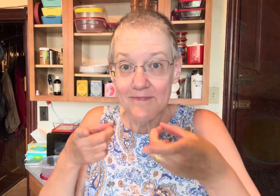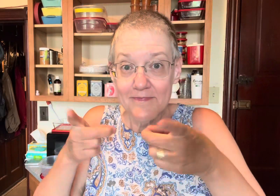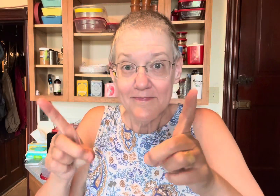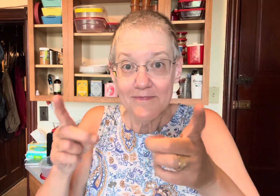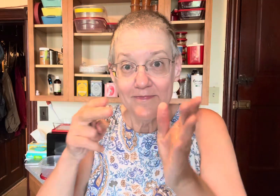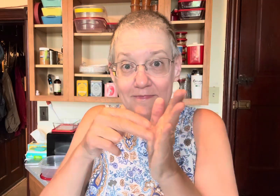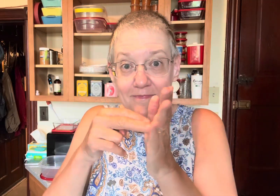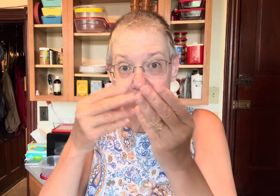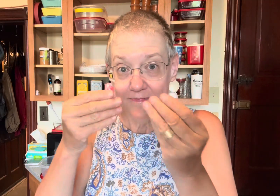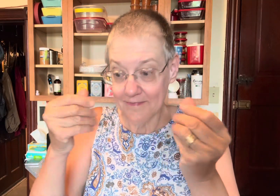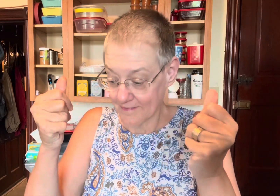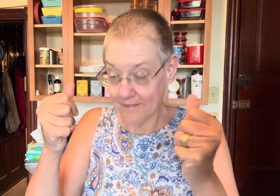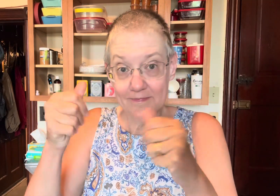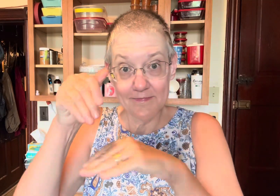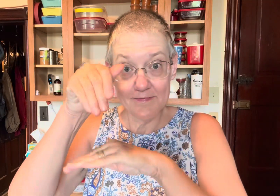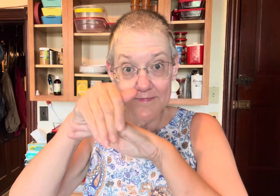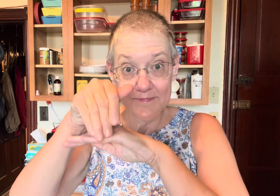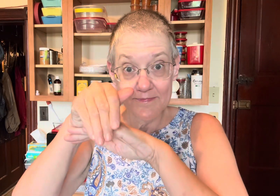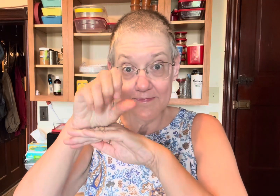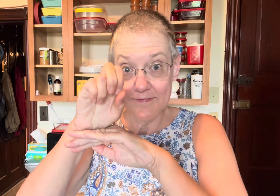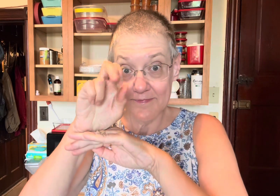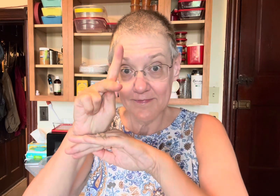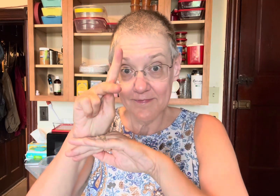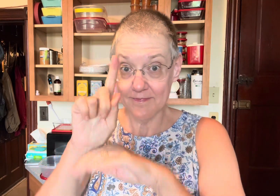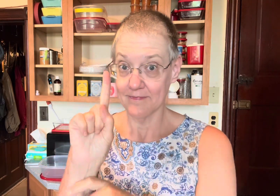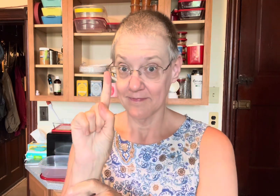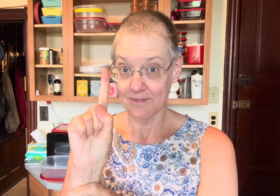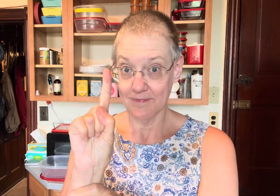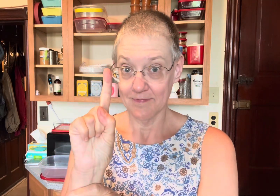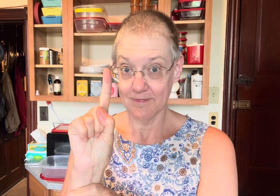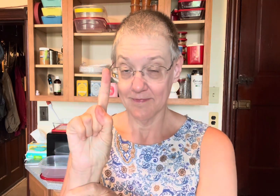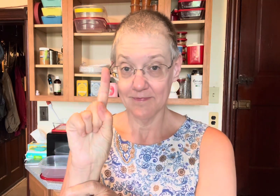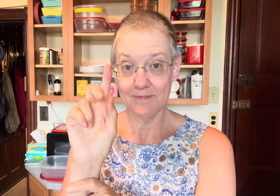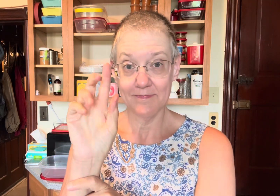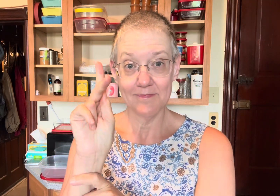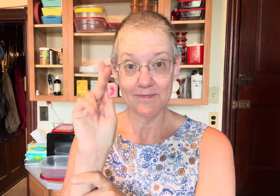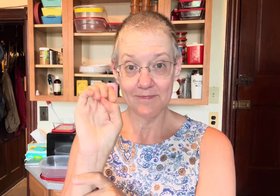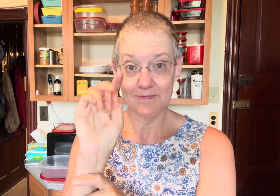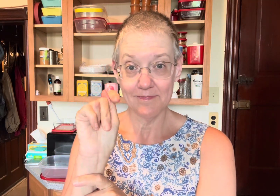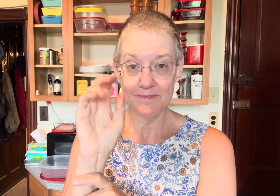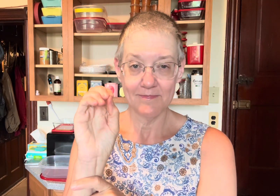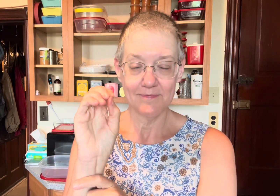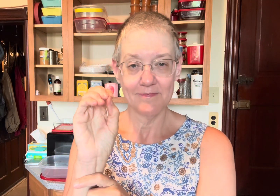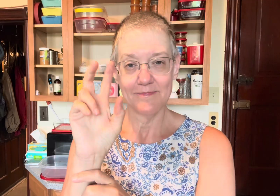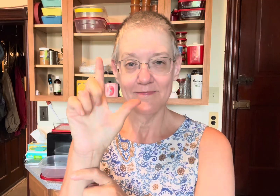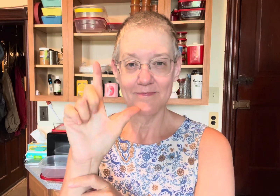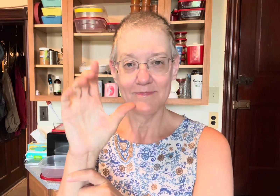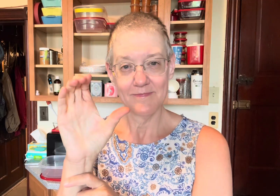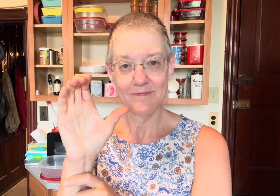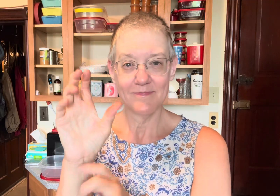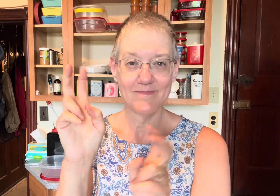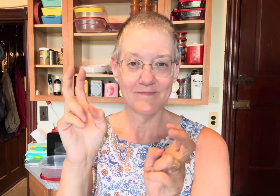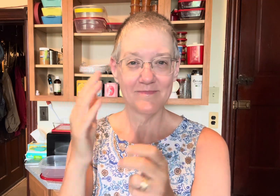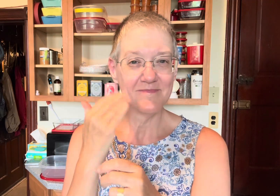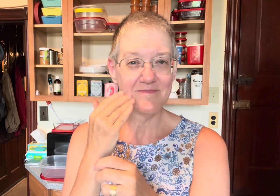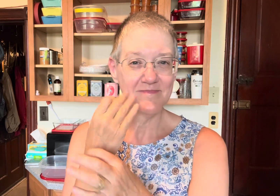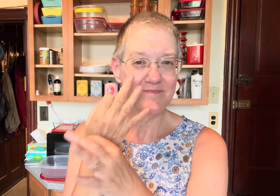While the butter's melting, let's talk about Dale's nighttime snack. 1 keto,